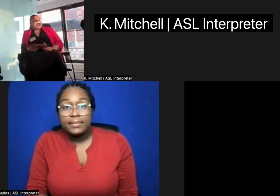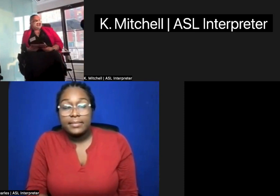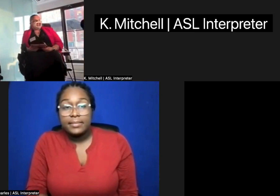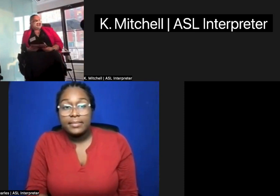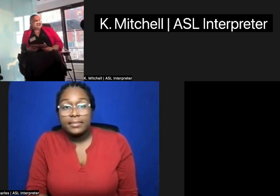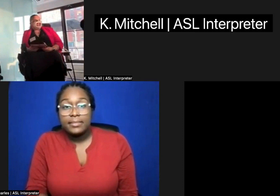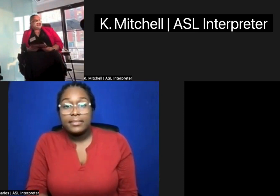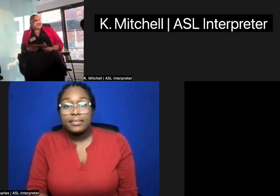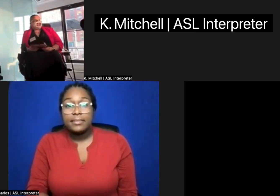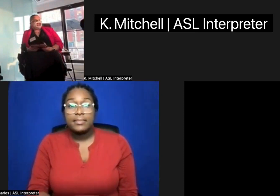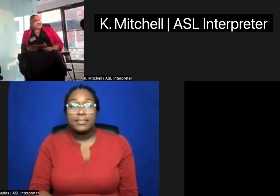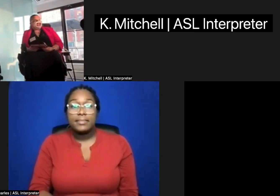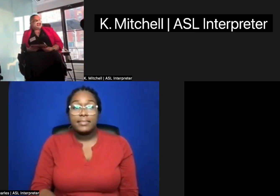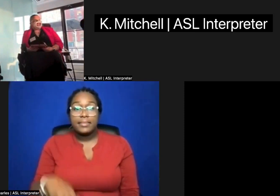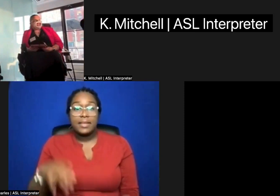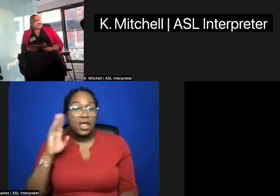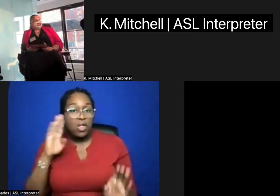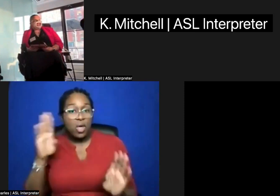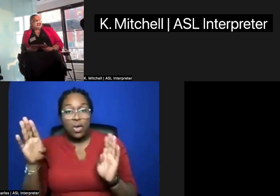Hello, hello, hello.